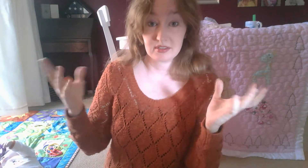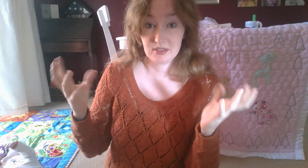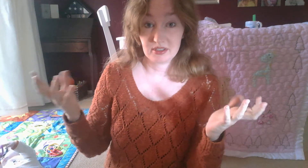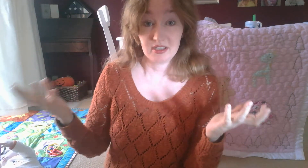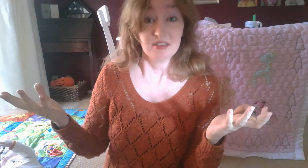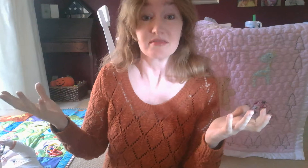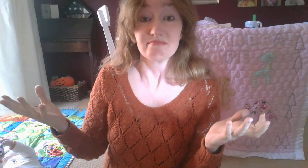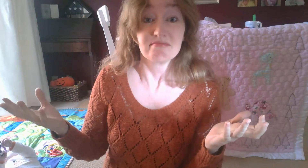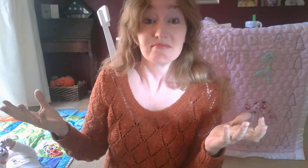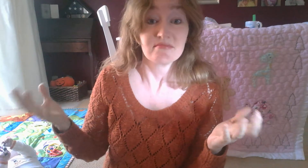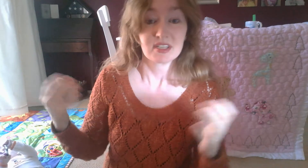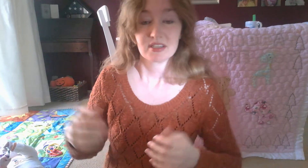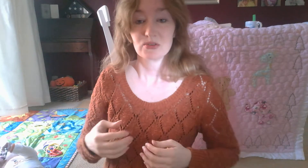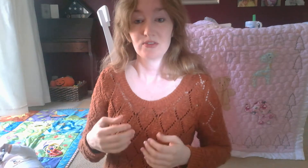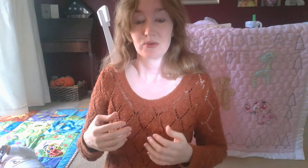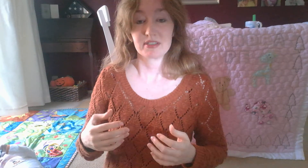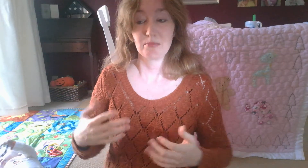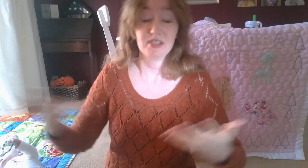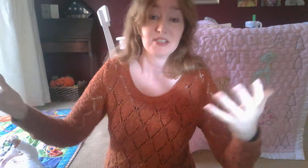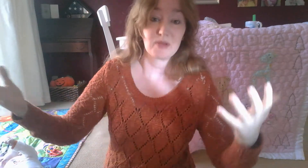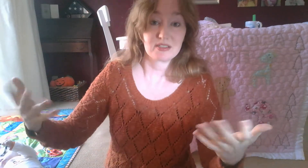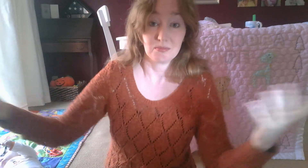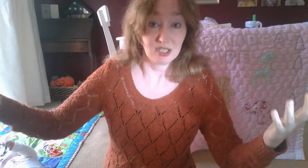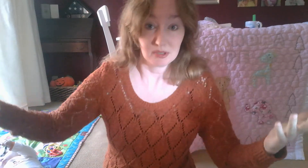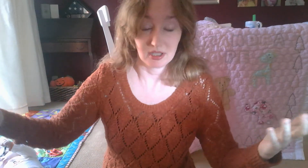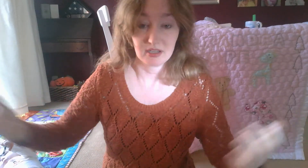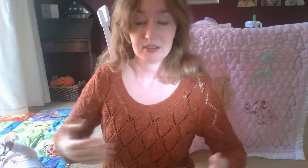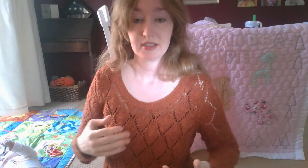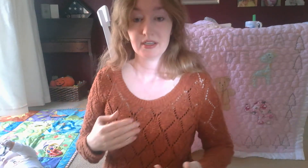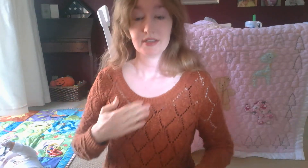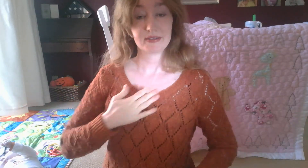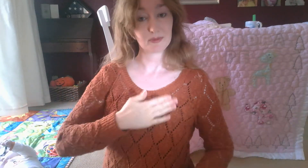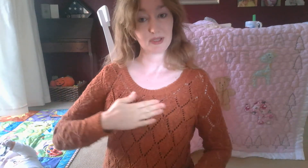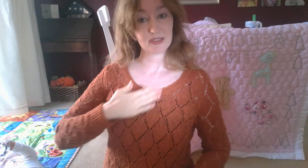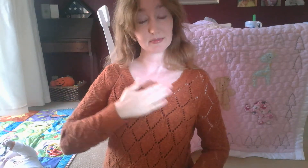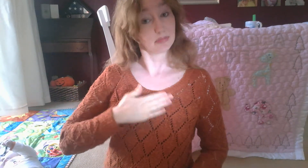usually you can eat. So if you want to say, "Please pass the blah, blah, blah," this is please.